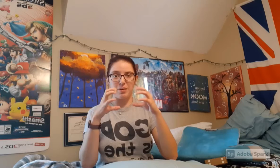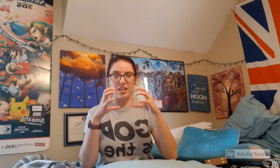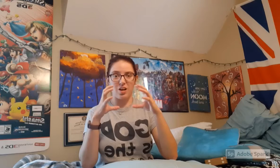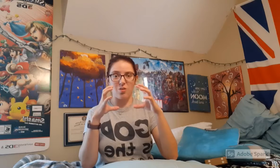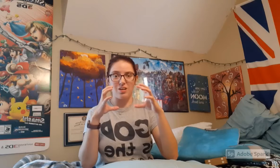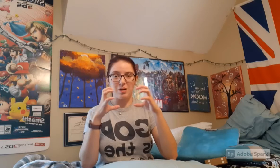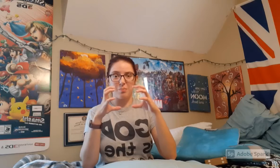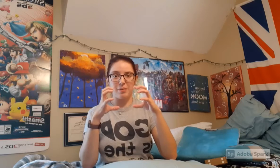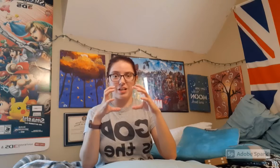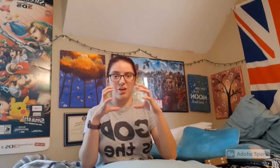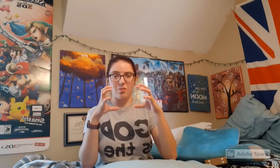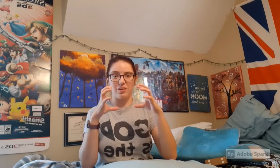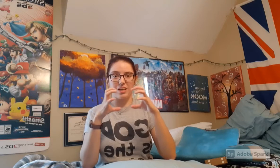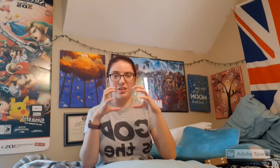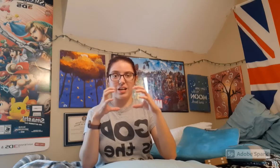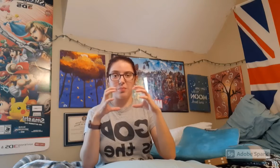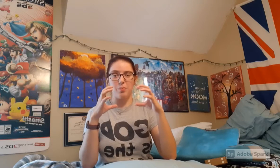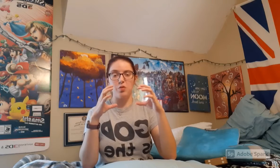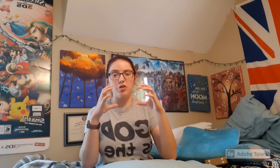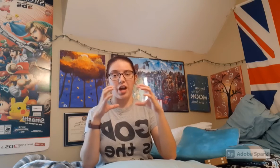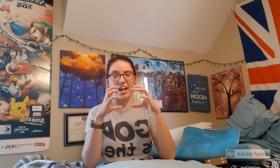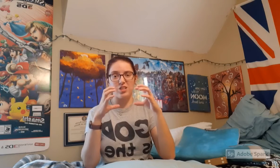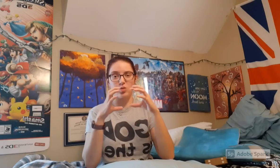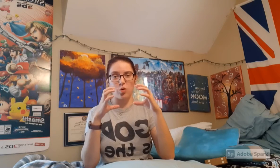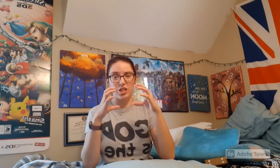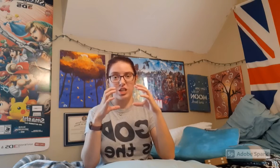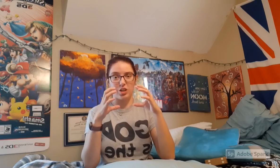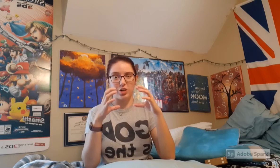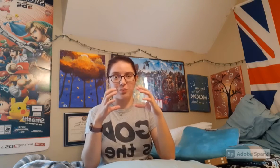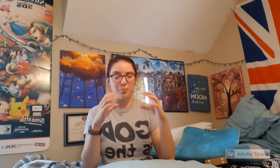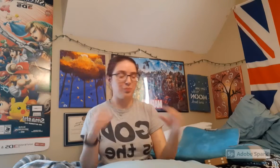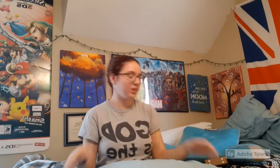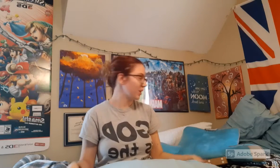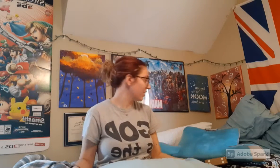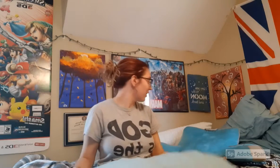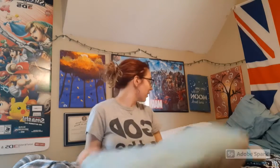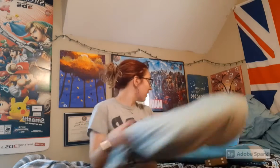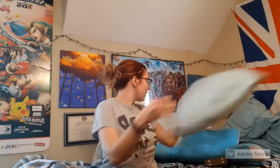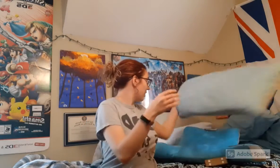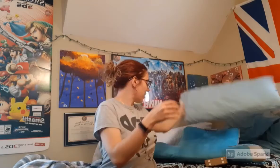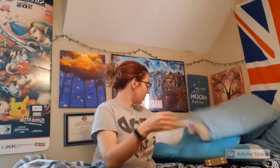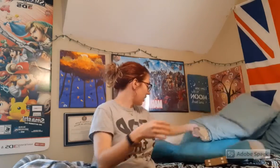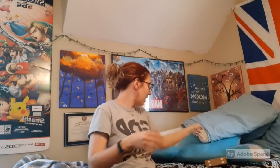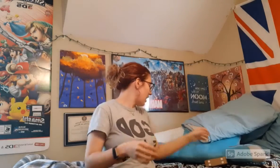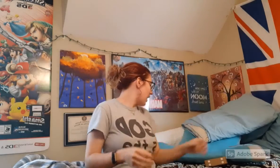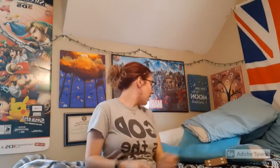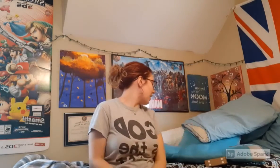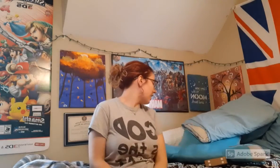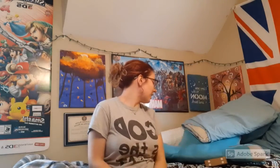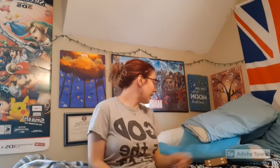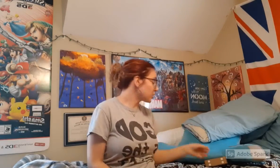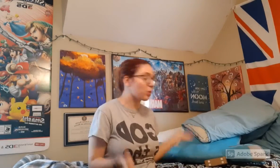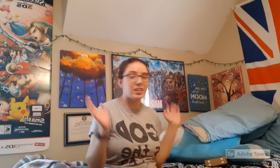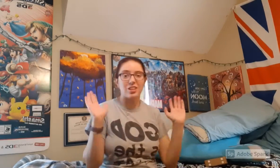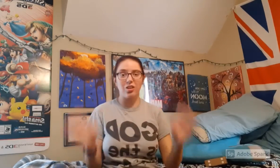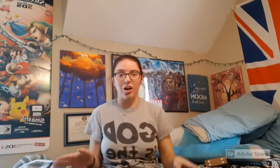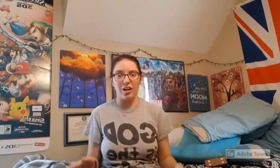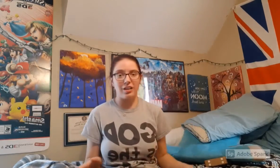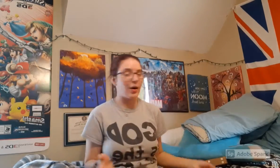pillow, pillow. And you kind of move your hands toward each other. The next one is a clock. Now I